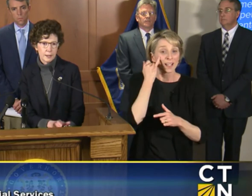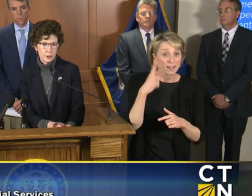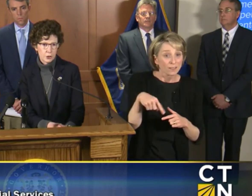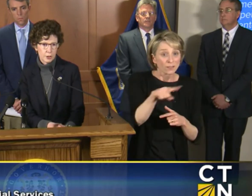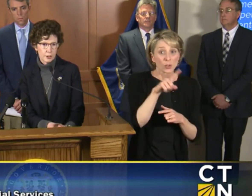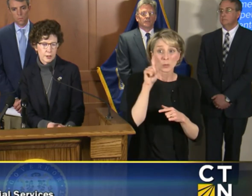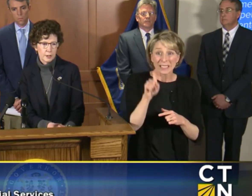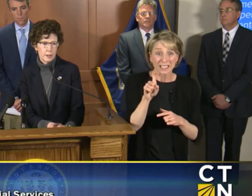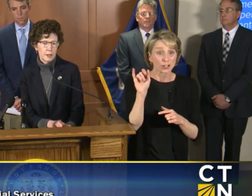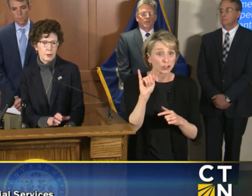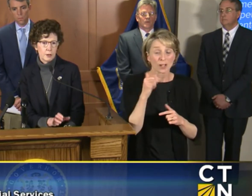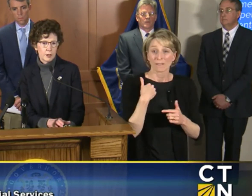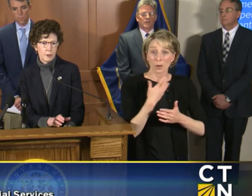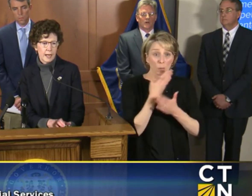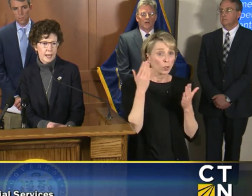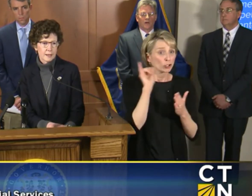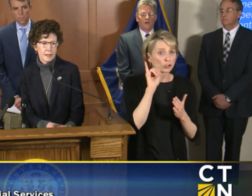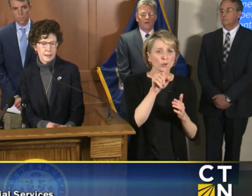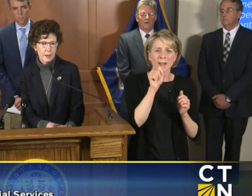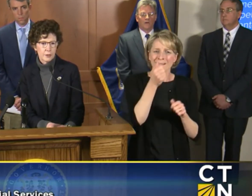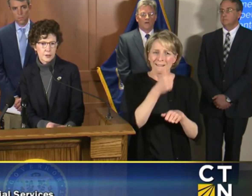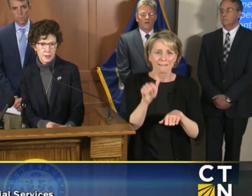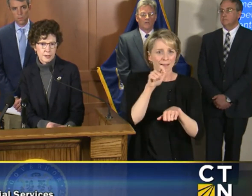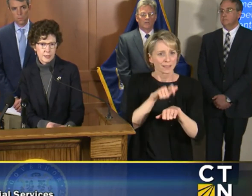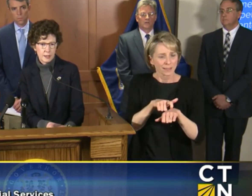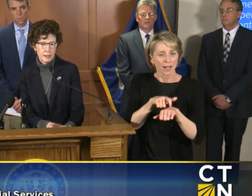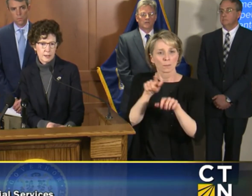you are uninsured, you can go to